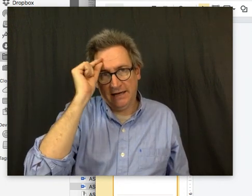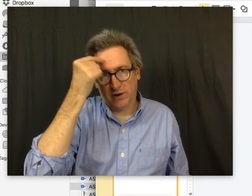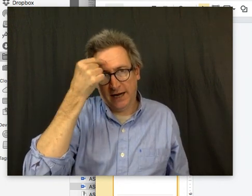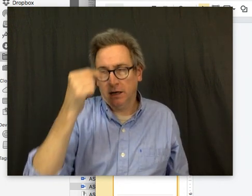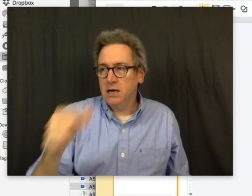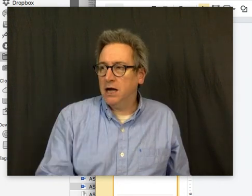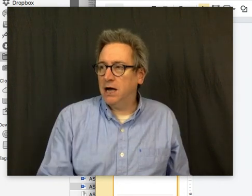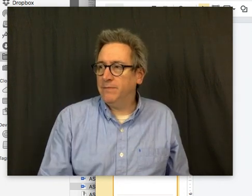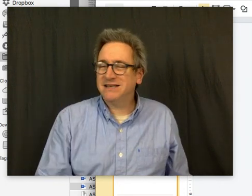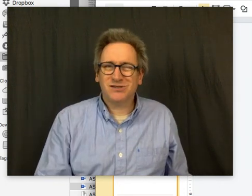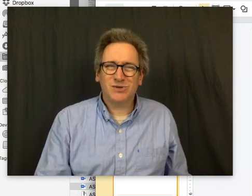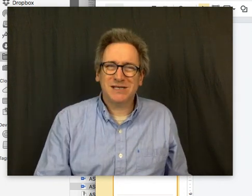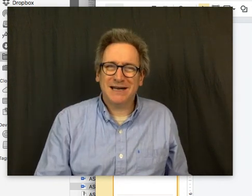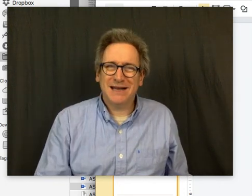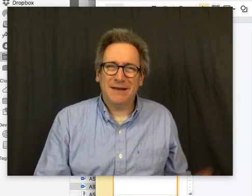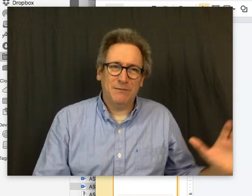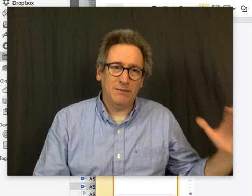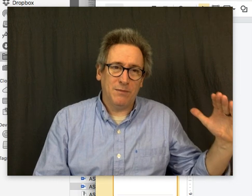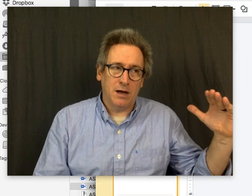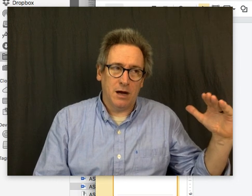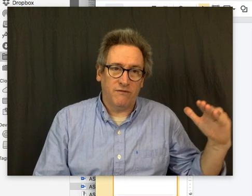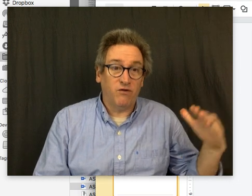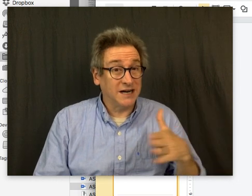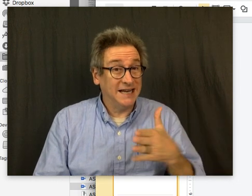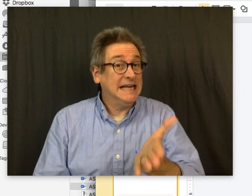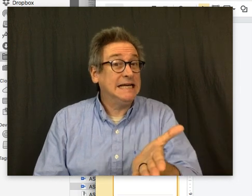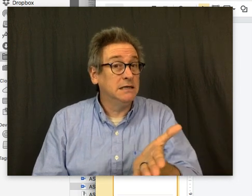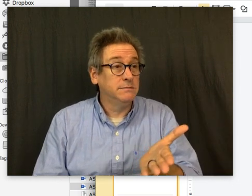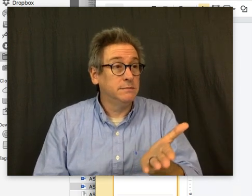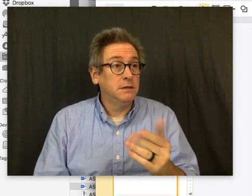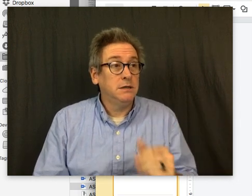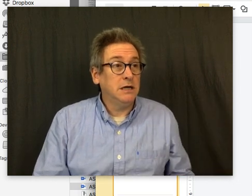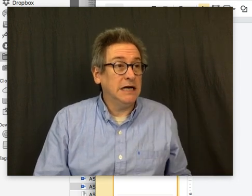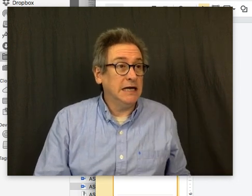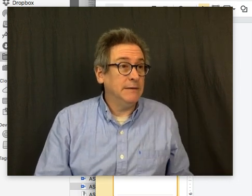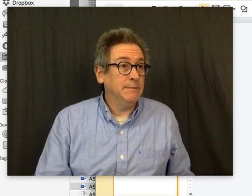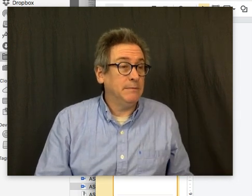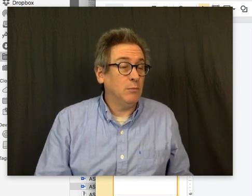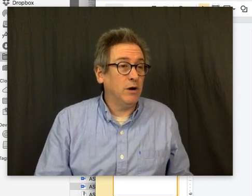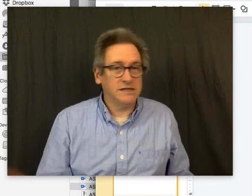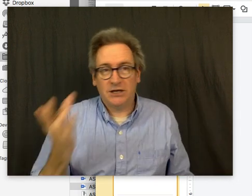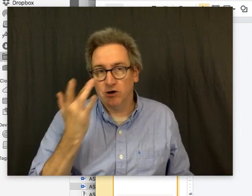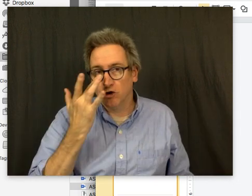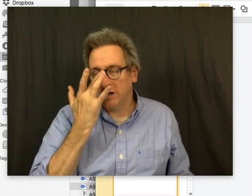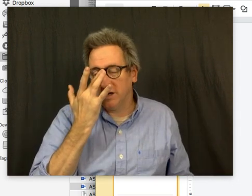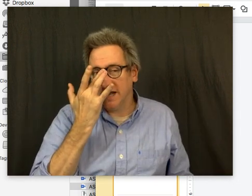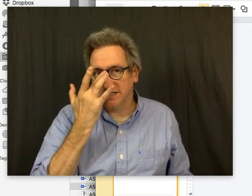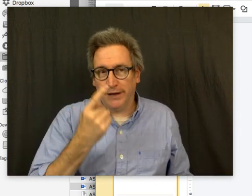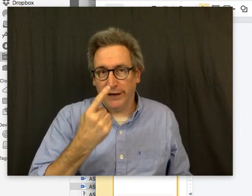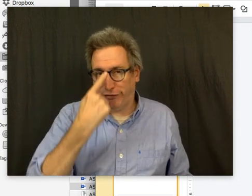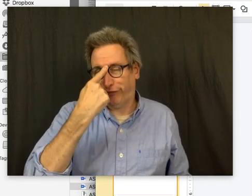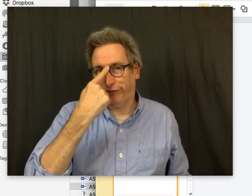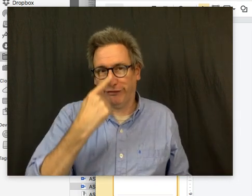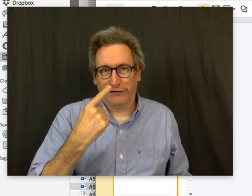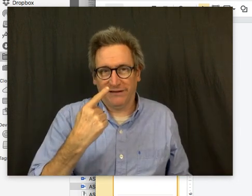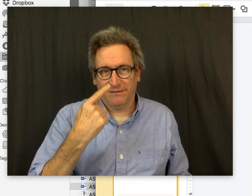tiny brain. It's also the sign for geek, whereas like nerd tends to be